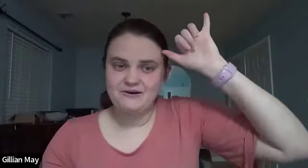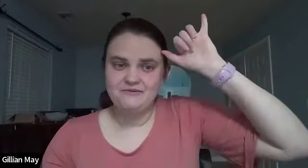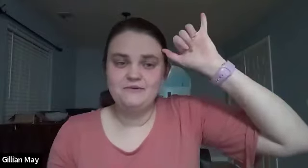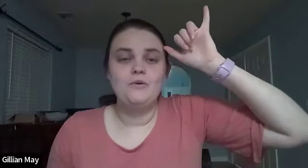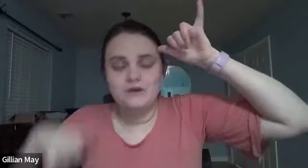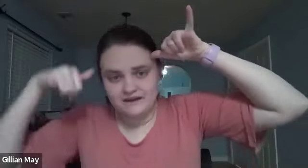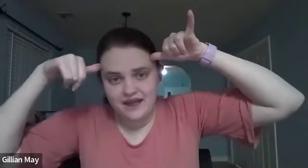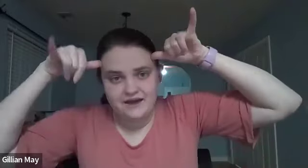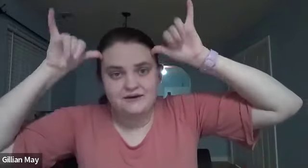cow or cow.